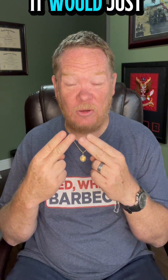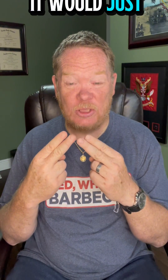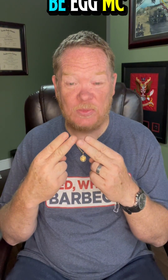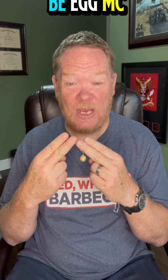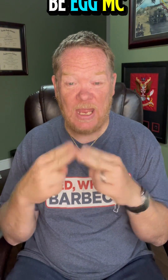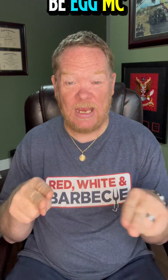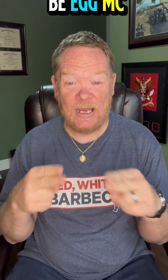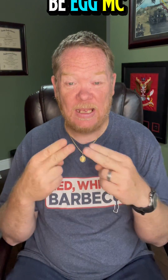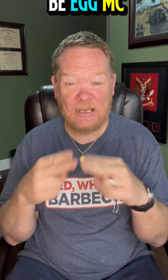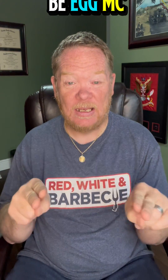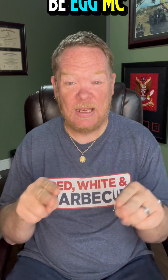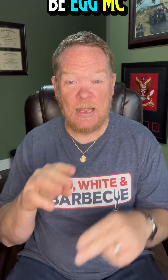be egg